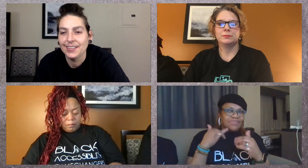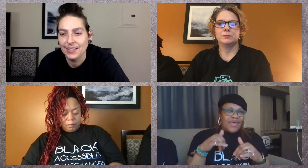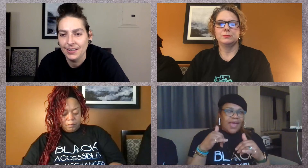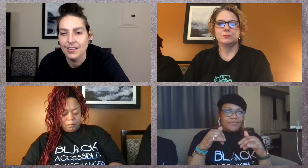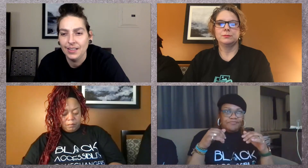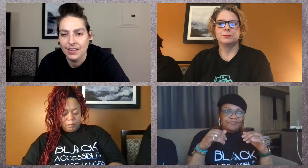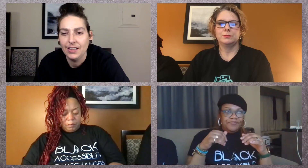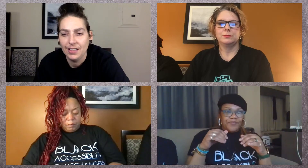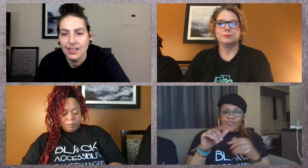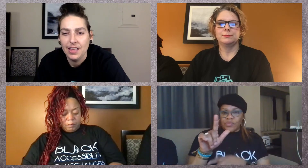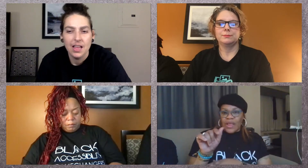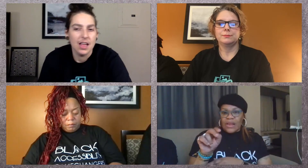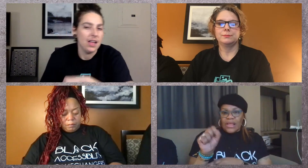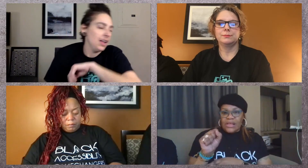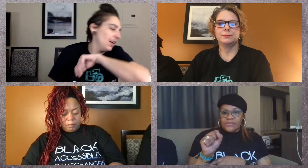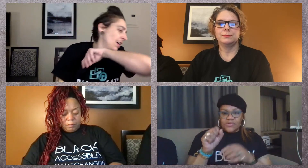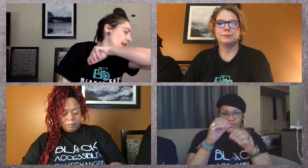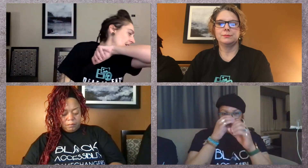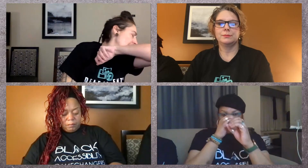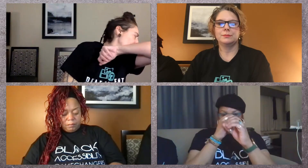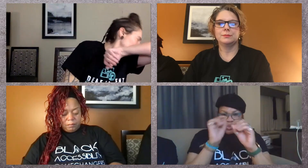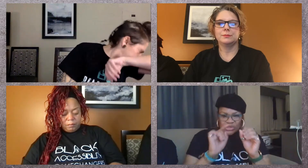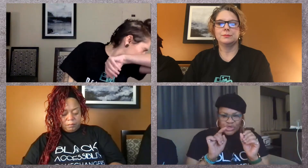but you do understand that